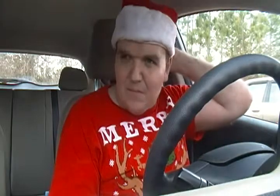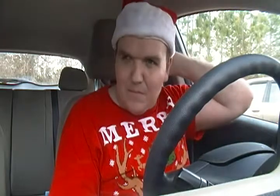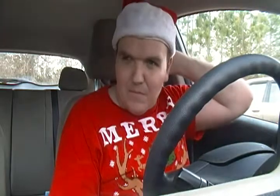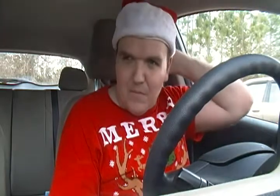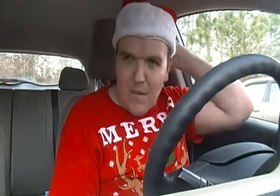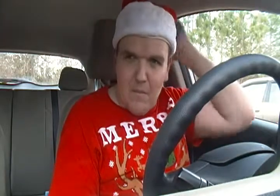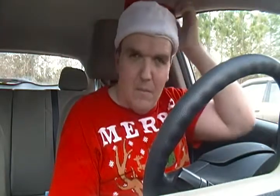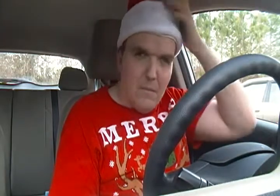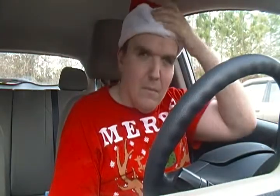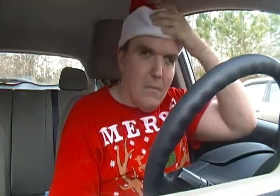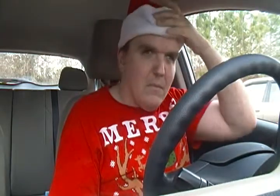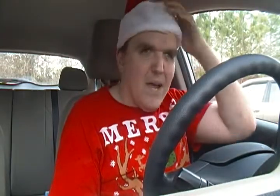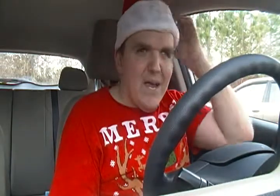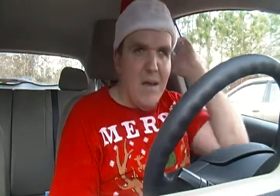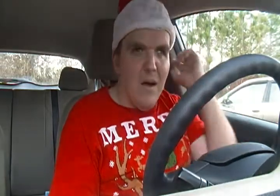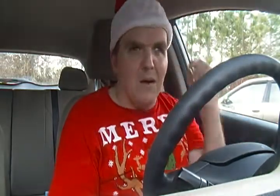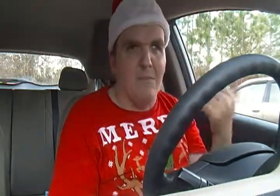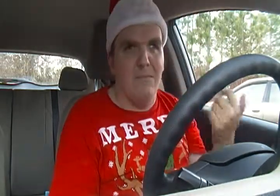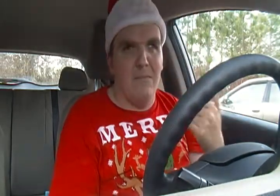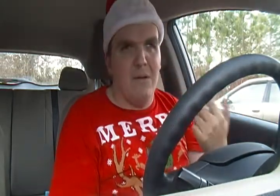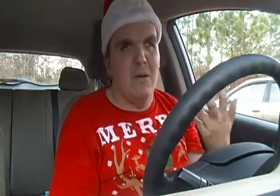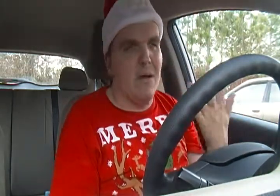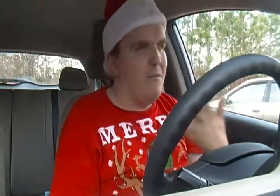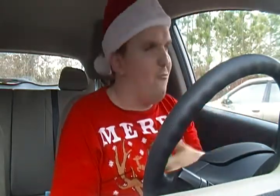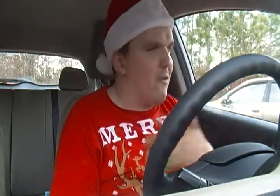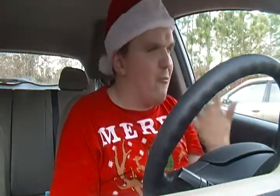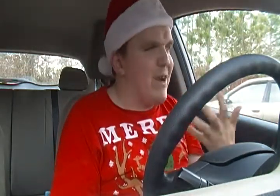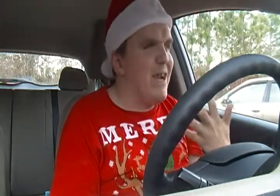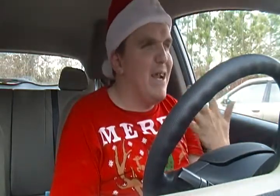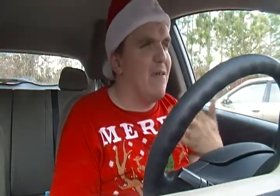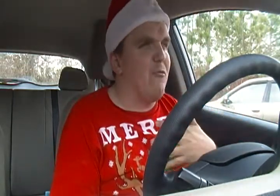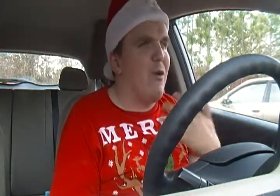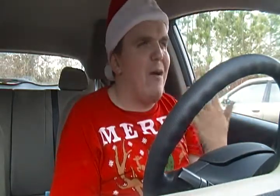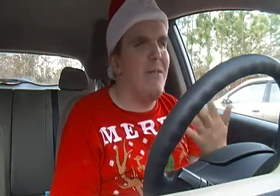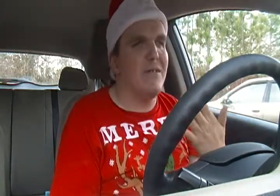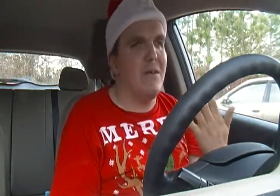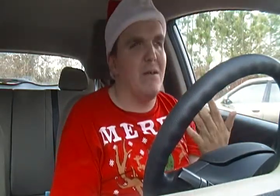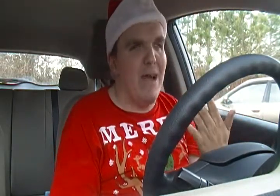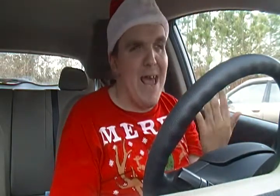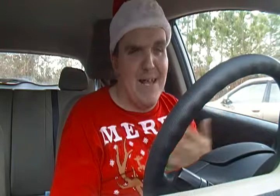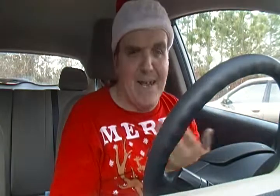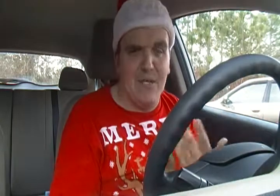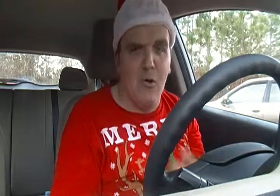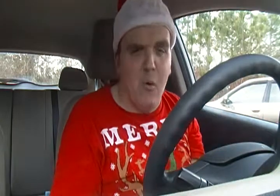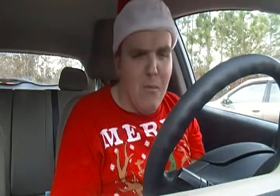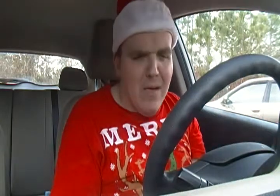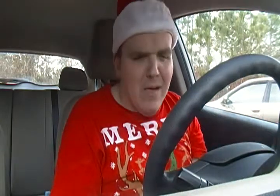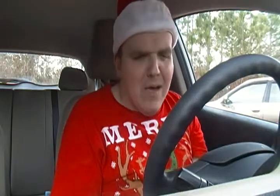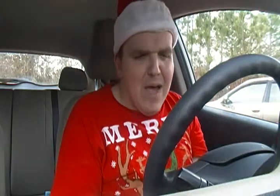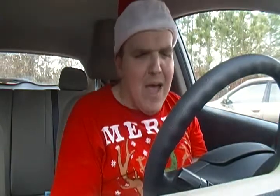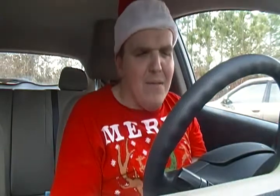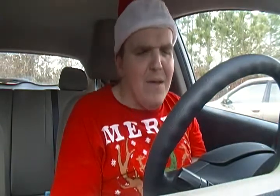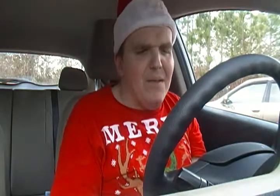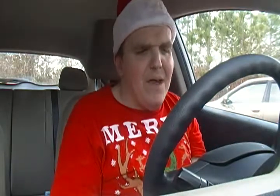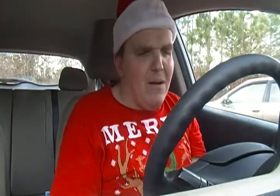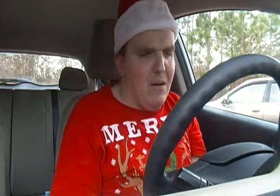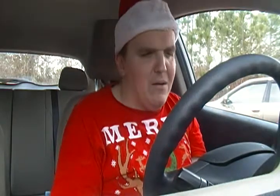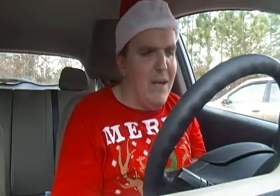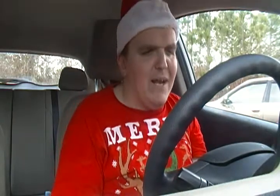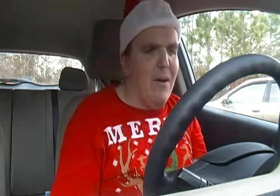then um randy ralphie's on the head at school and then they then they